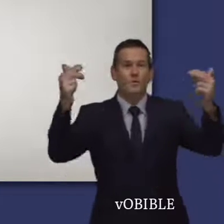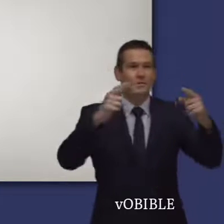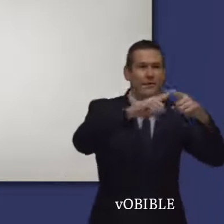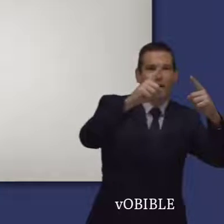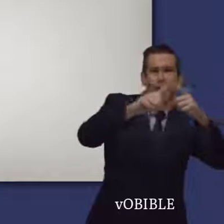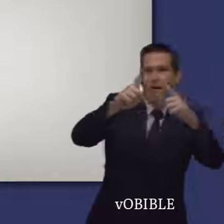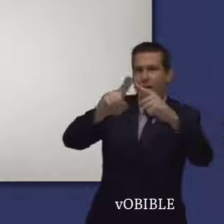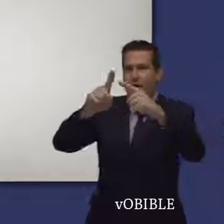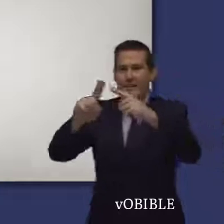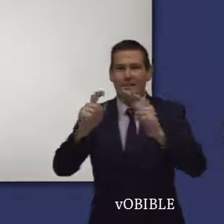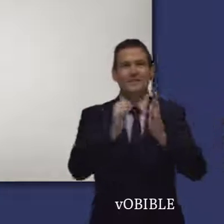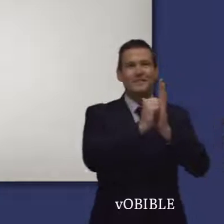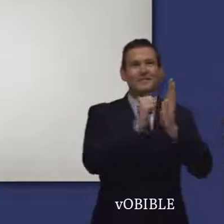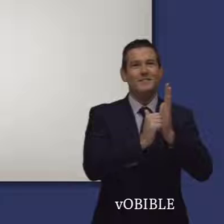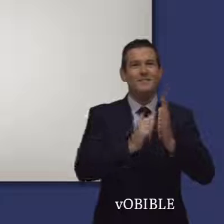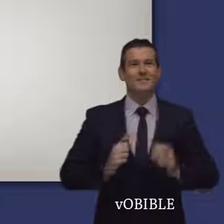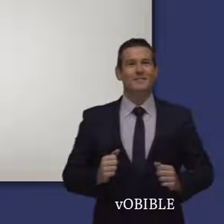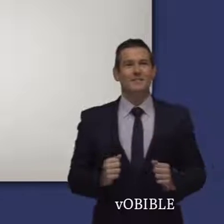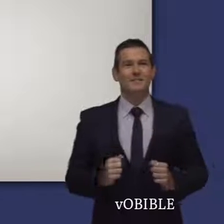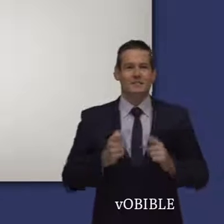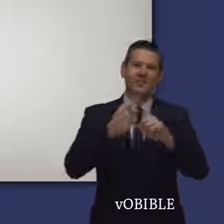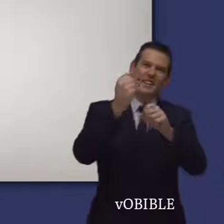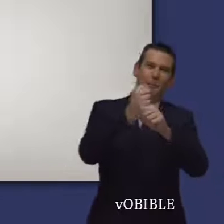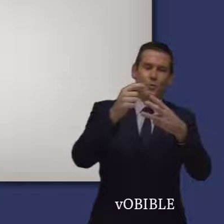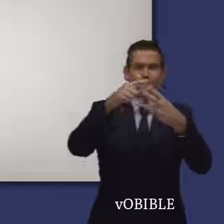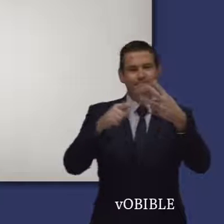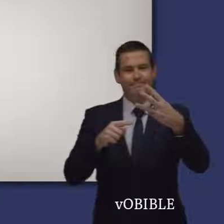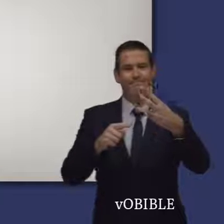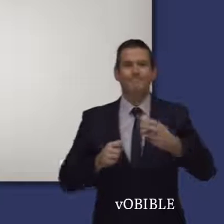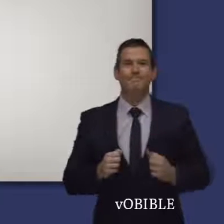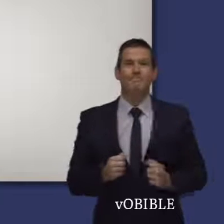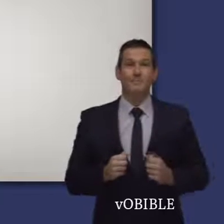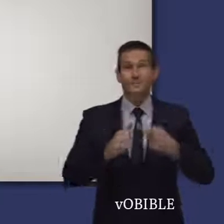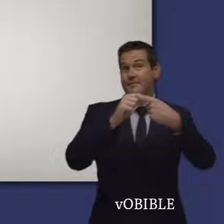Several themes are developed in these lyrical works. Consider just 3 of them.